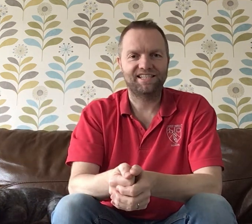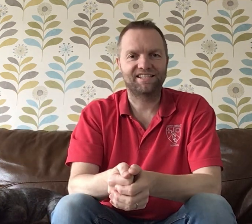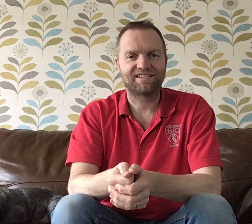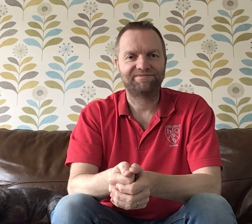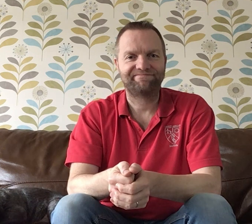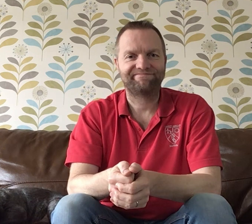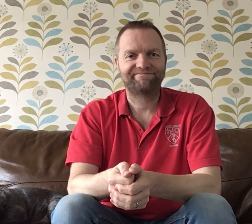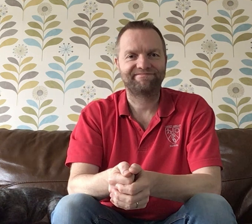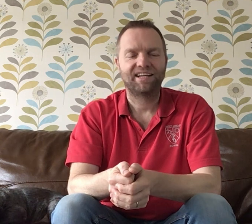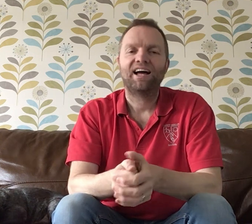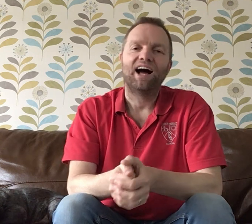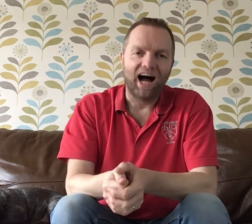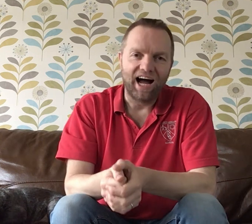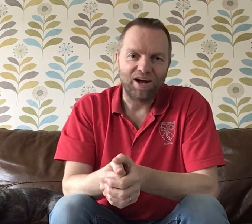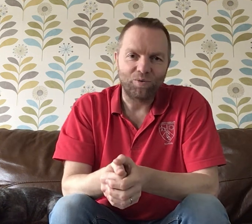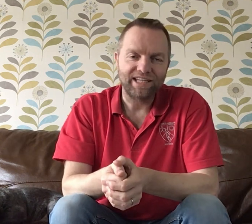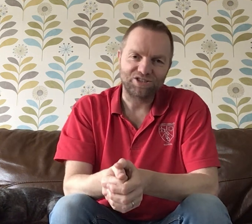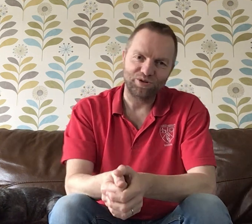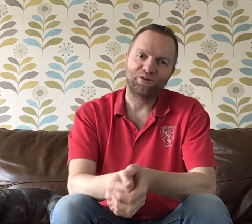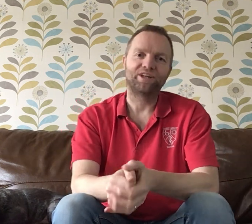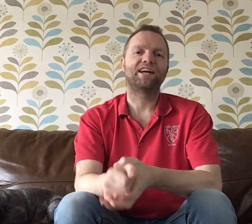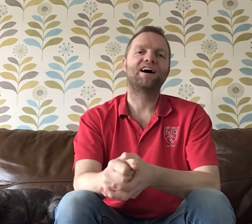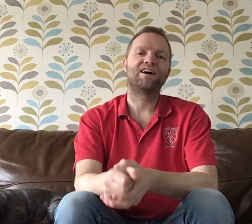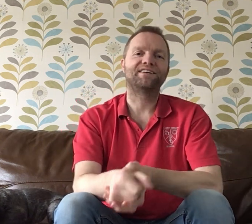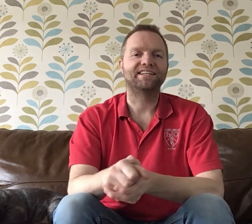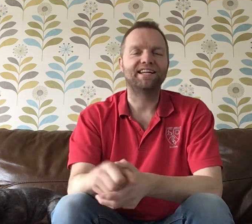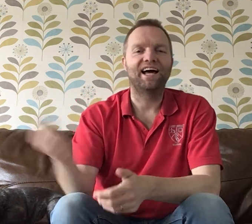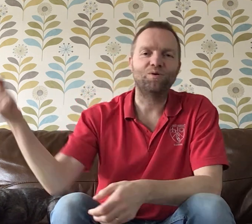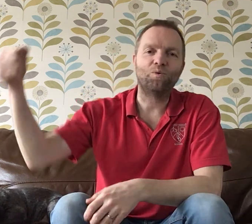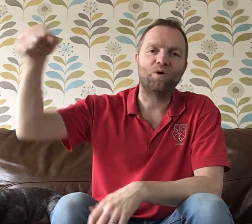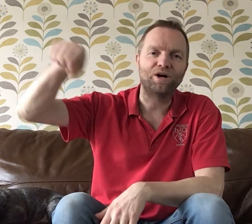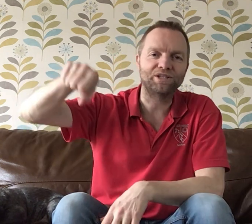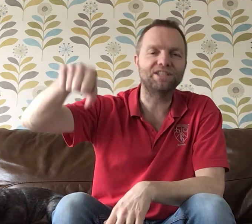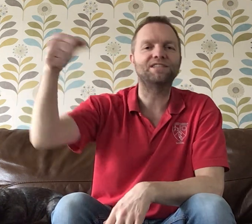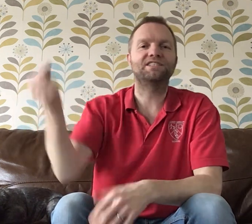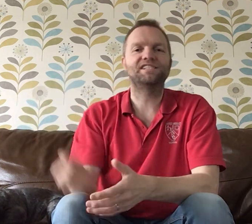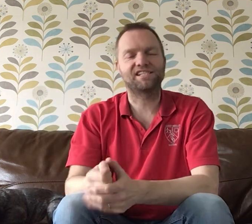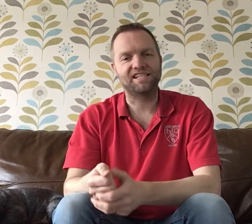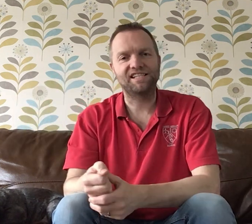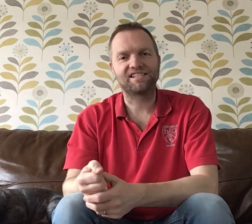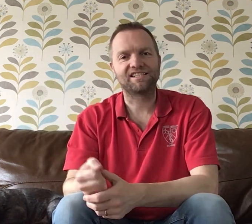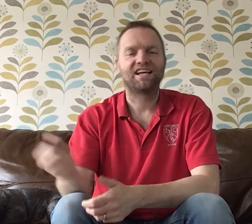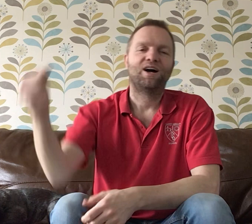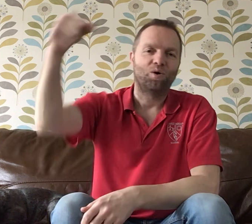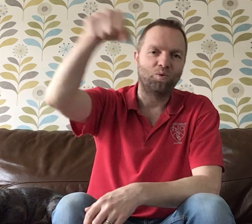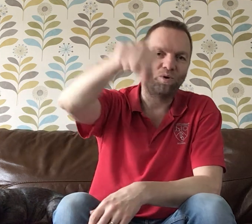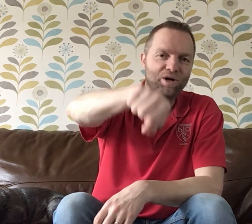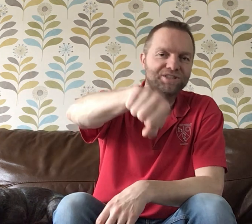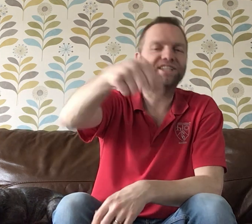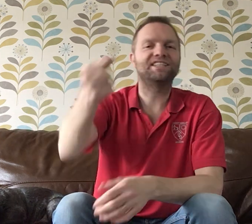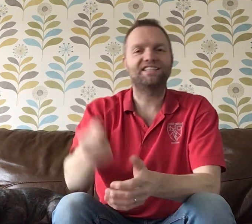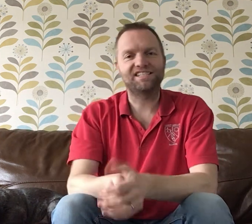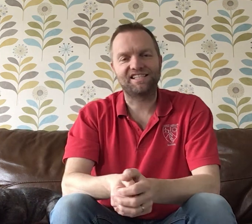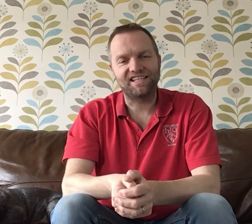seeds. I went to the garden and watered the seeds, watered the